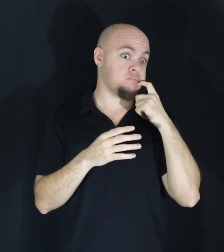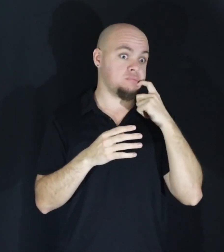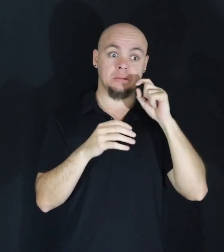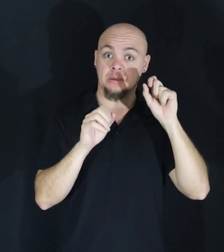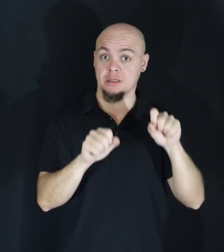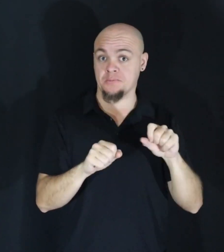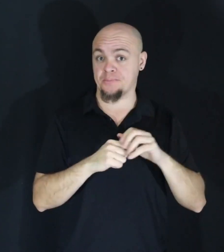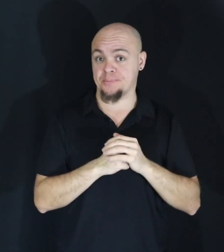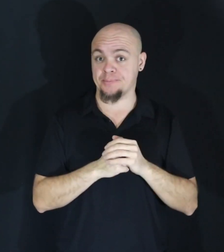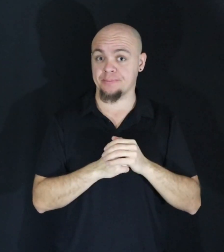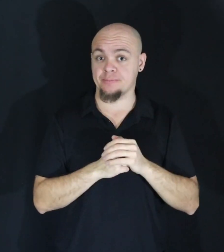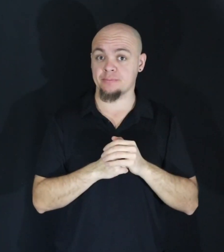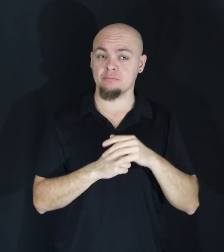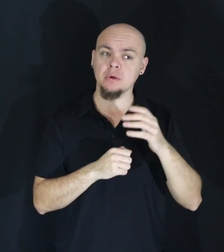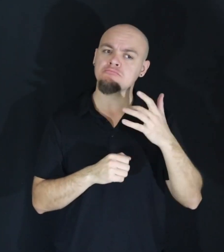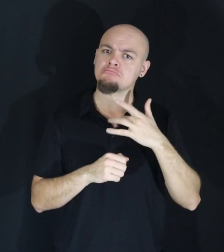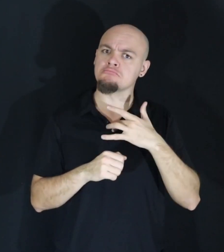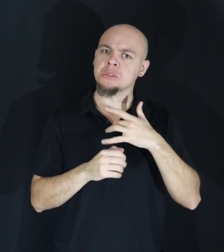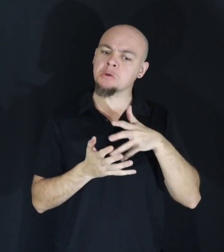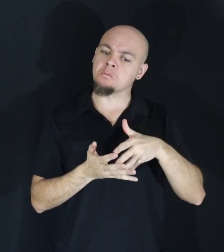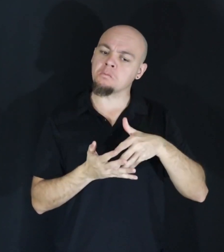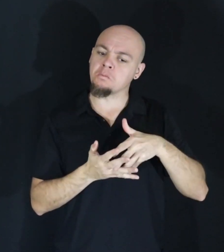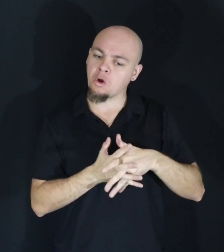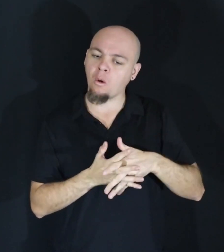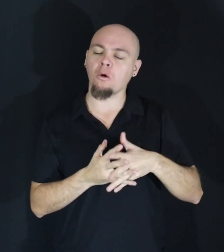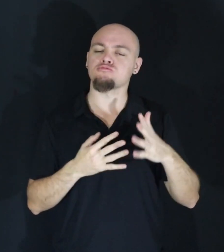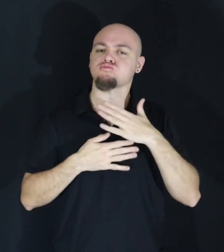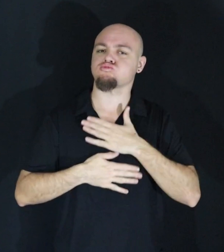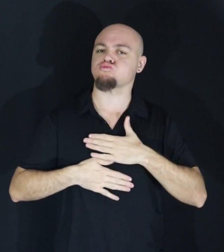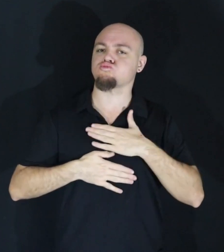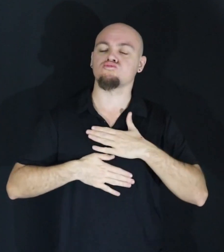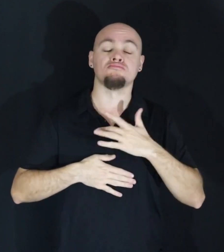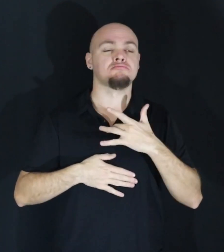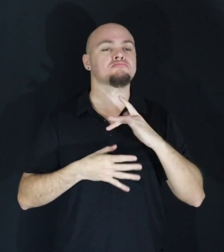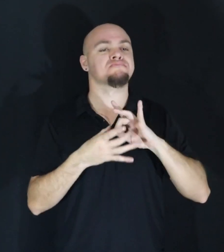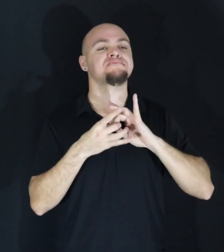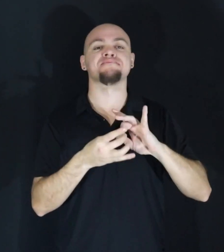They can also be grounding, pleasurable, and connecting.